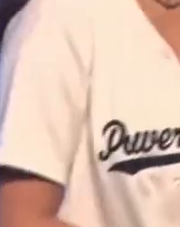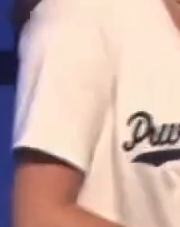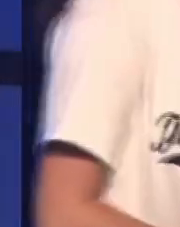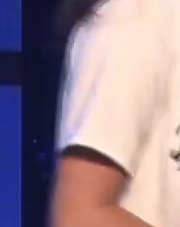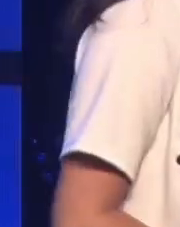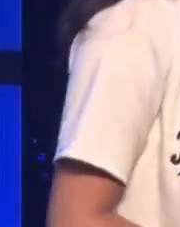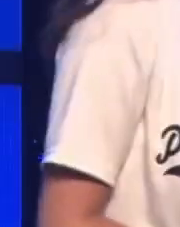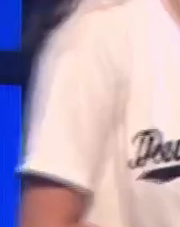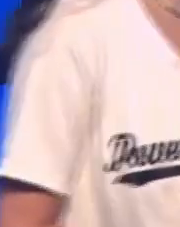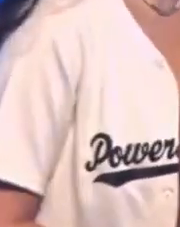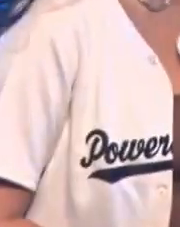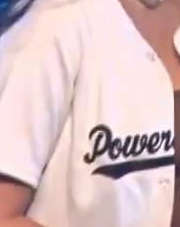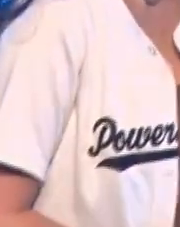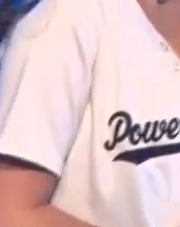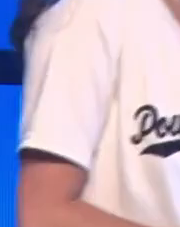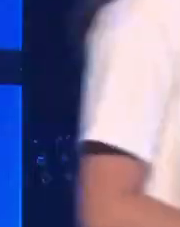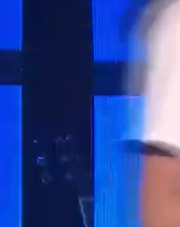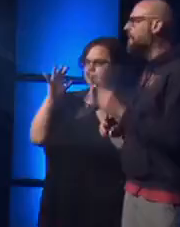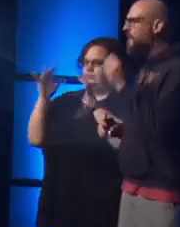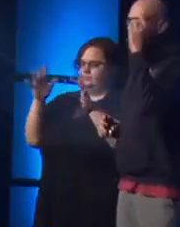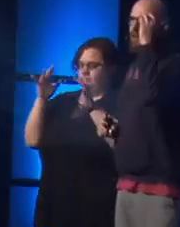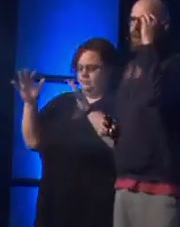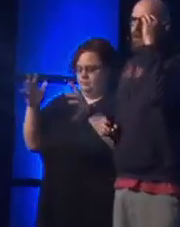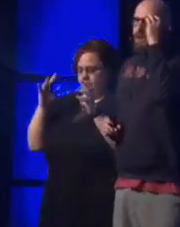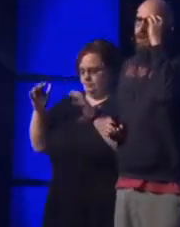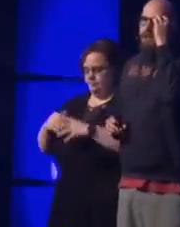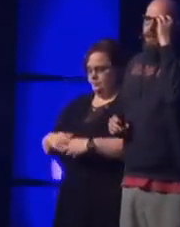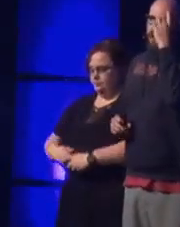Love it. Yeah.